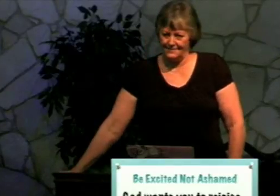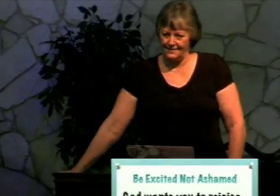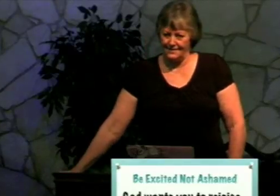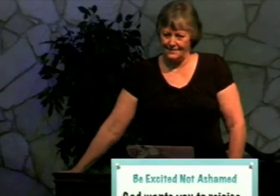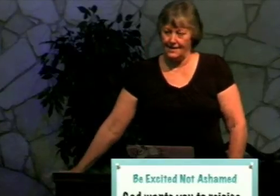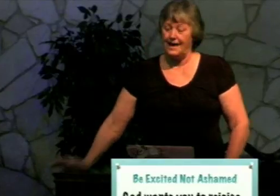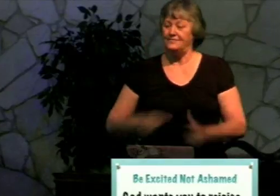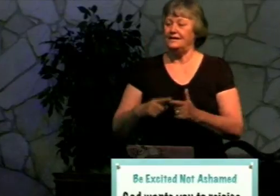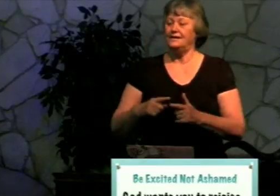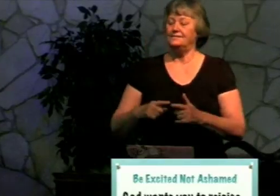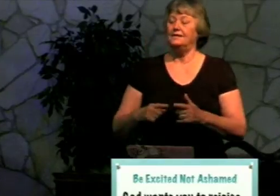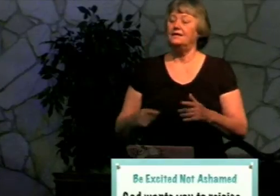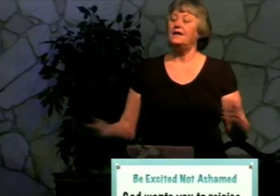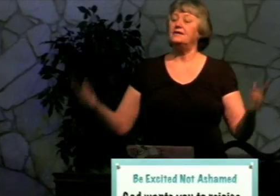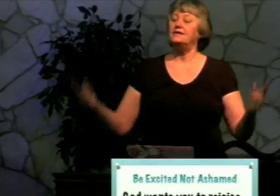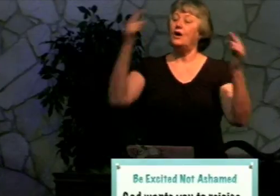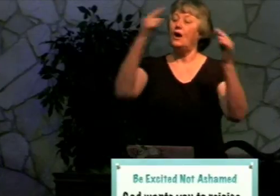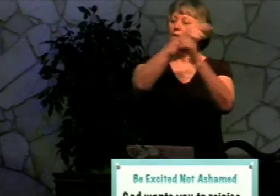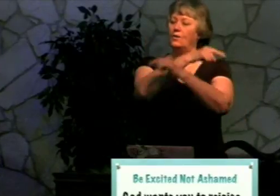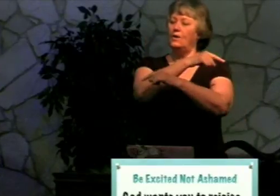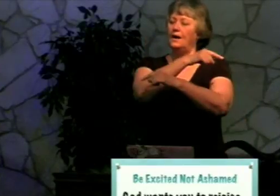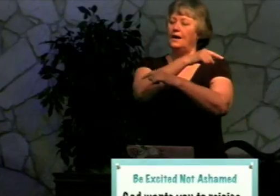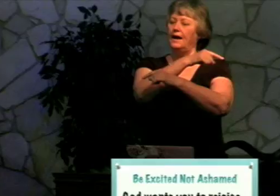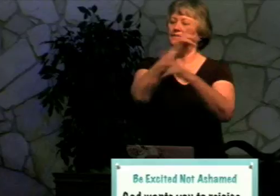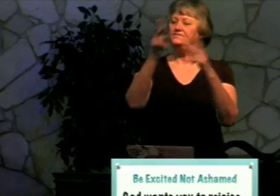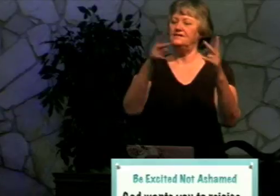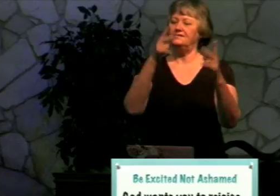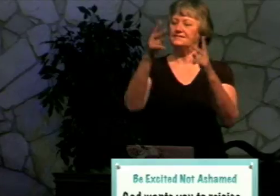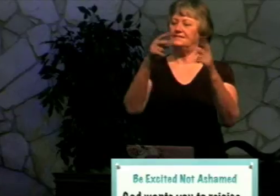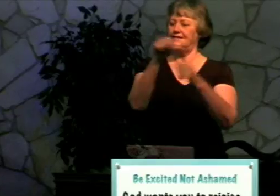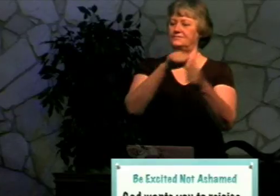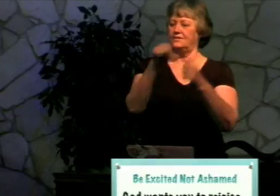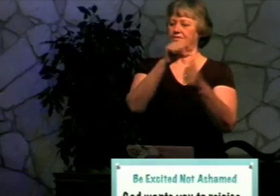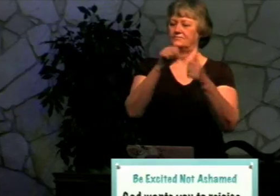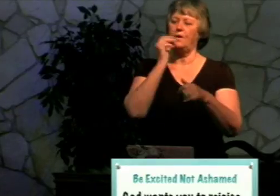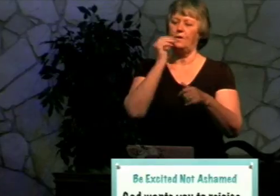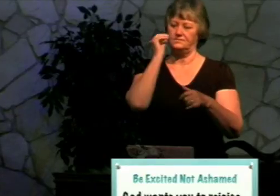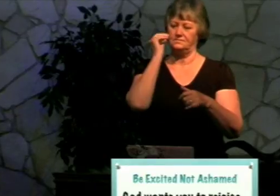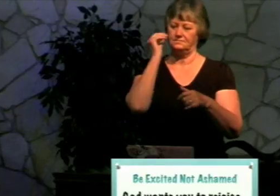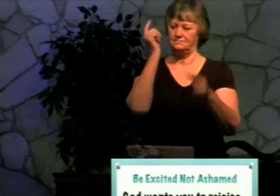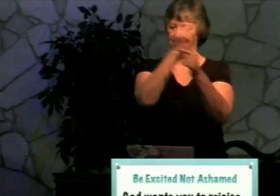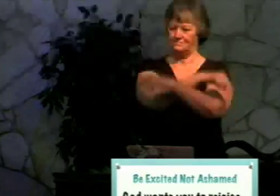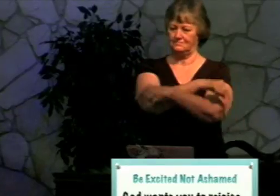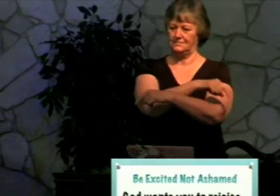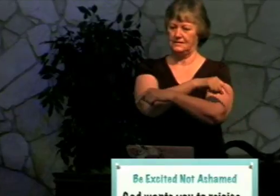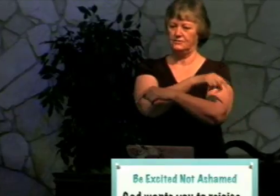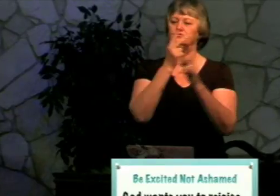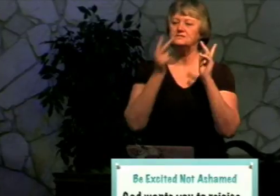See? And then they go and visit each other's homes to